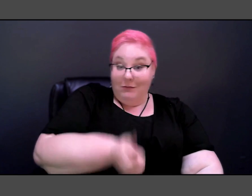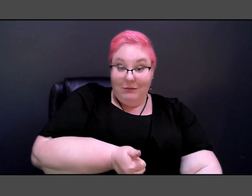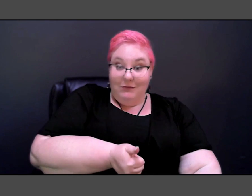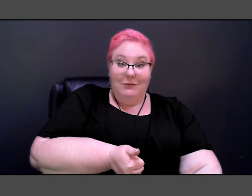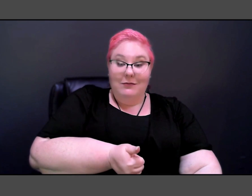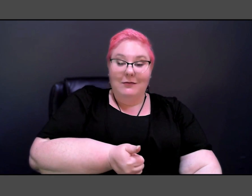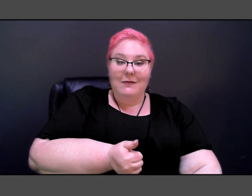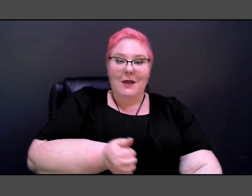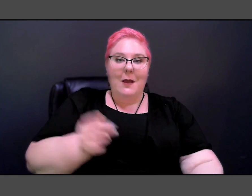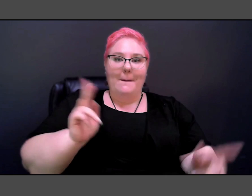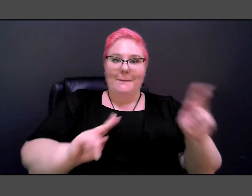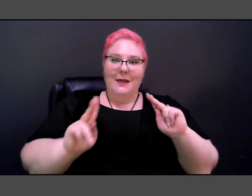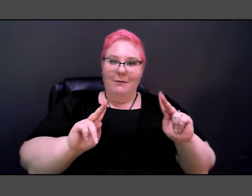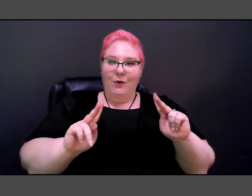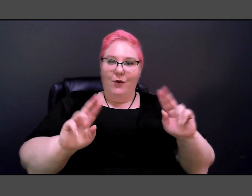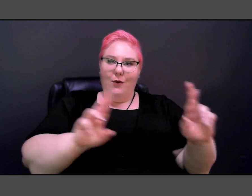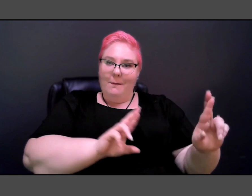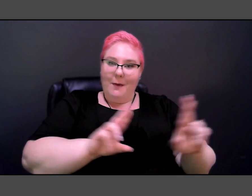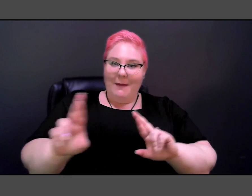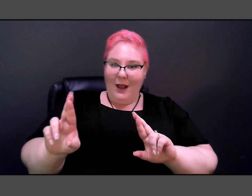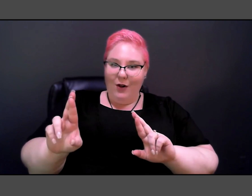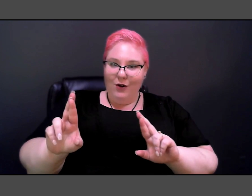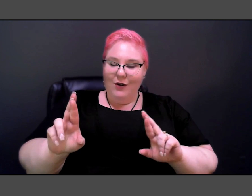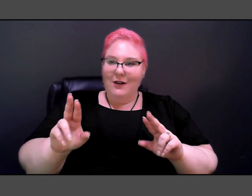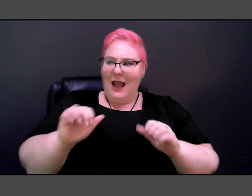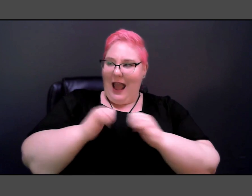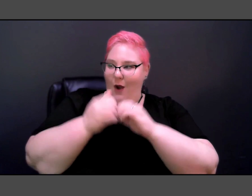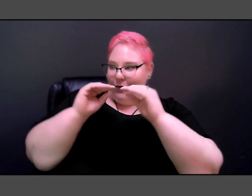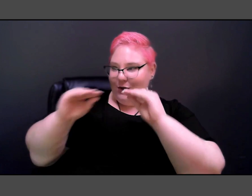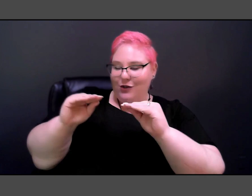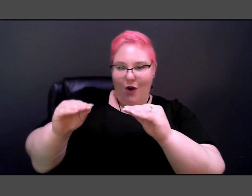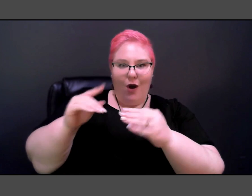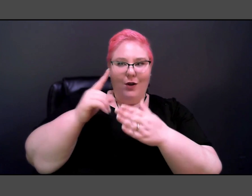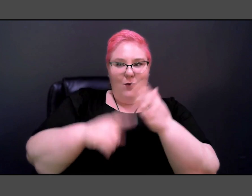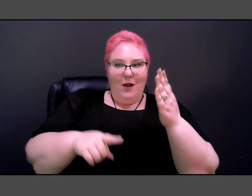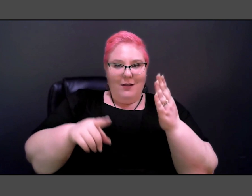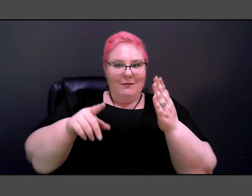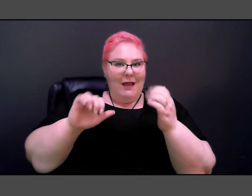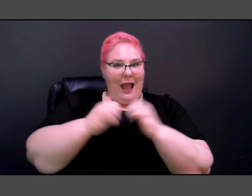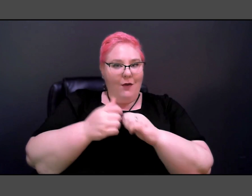prepared to do, and how are they being prepared to understand themselves?